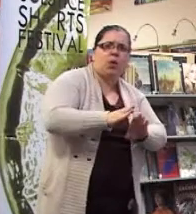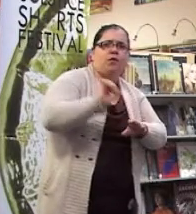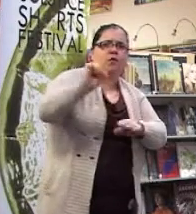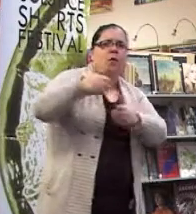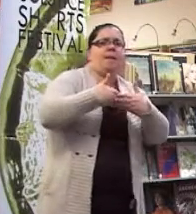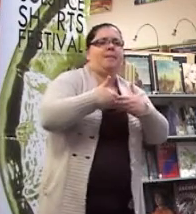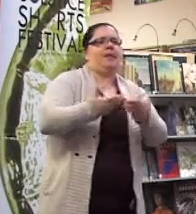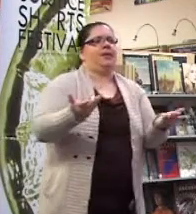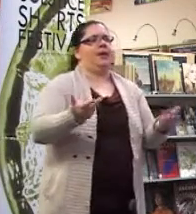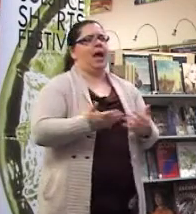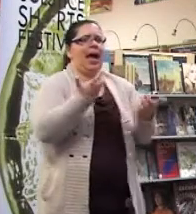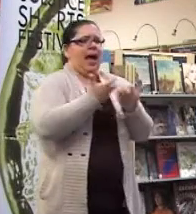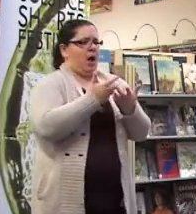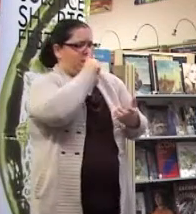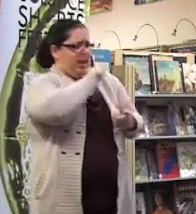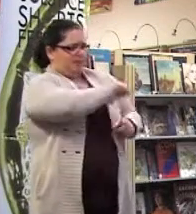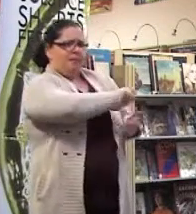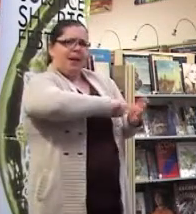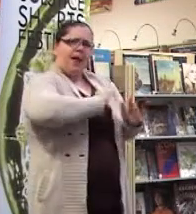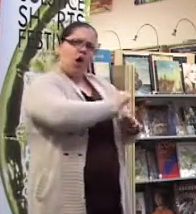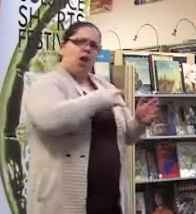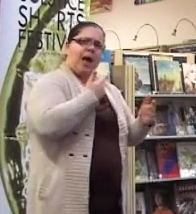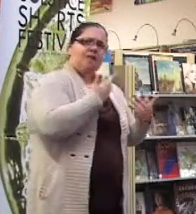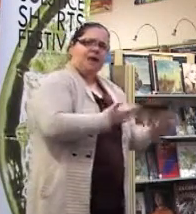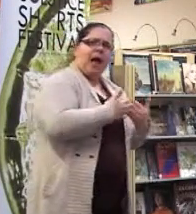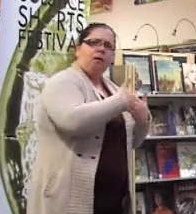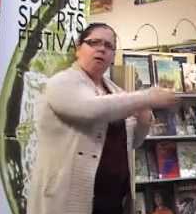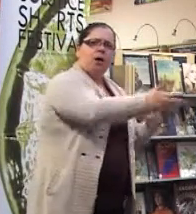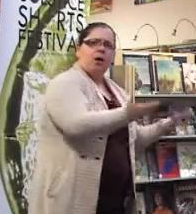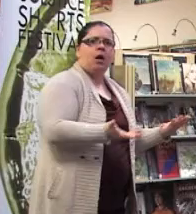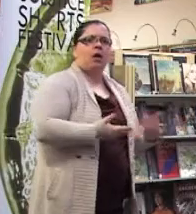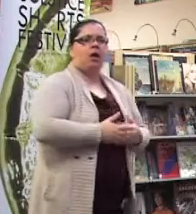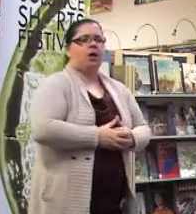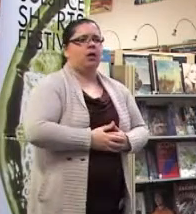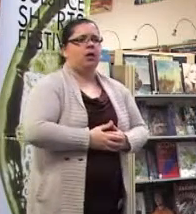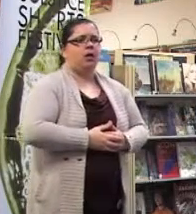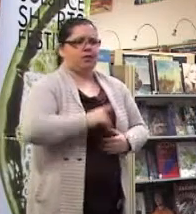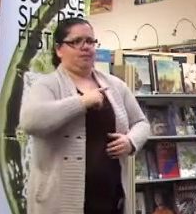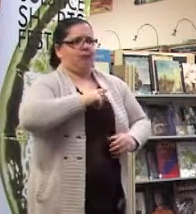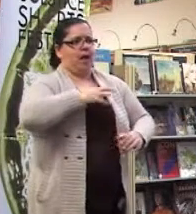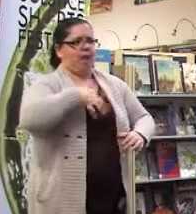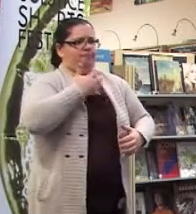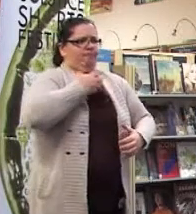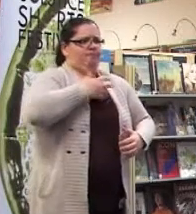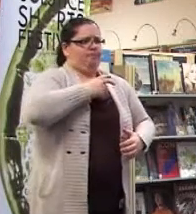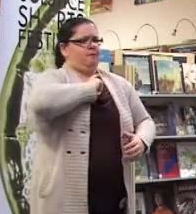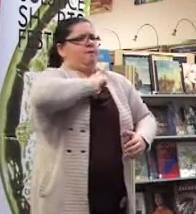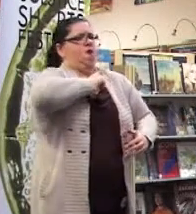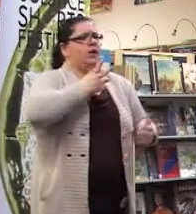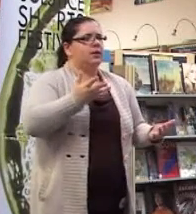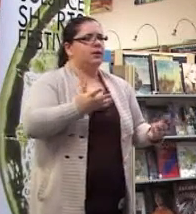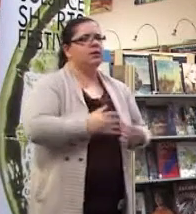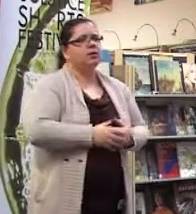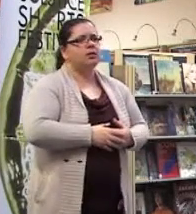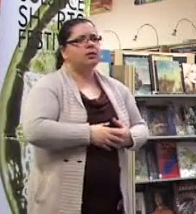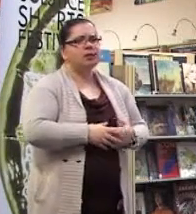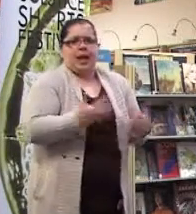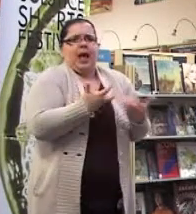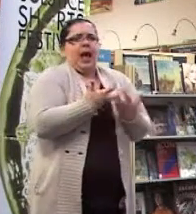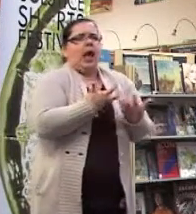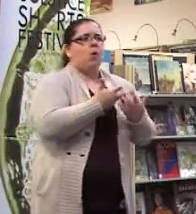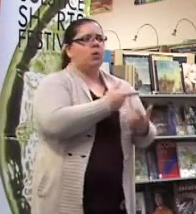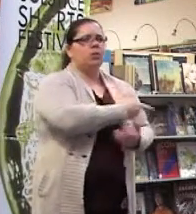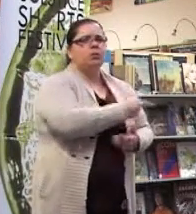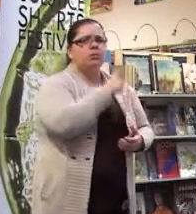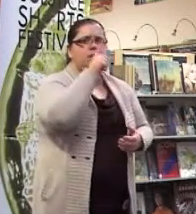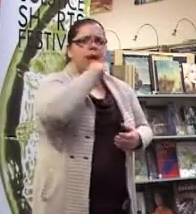birth. How is she ever going to be able to plan her life now, he asks, voice rising to near hysteria. Hurry Ram, how is